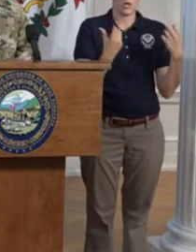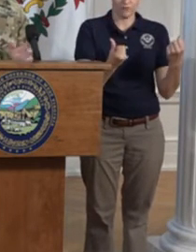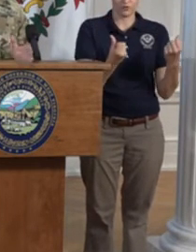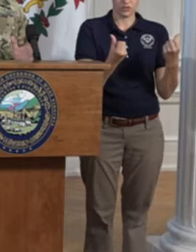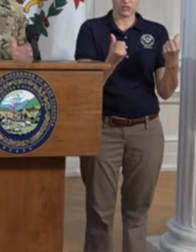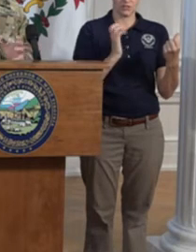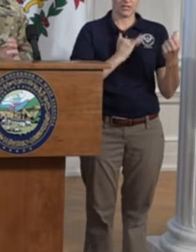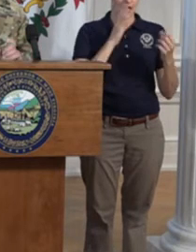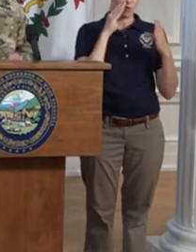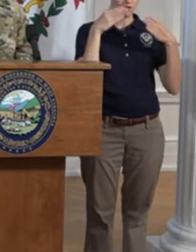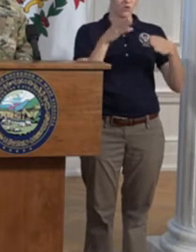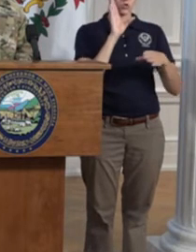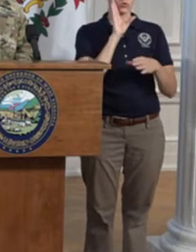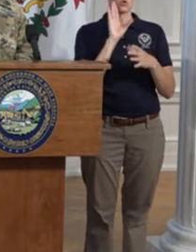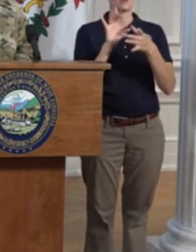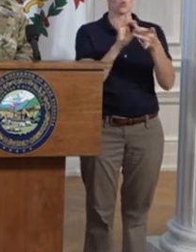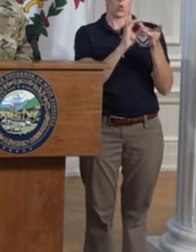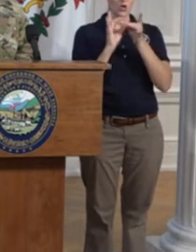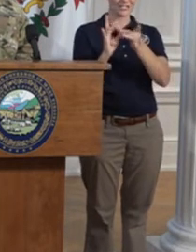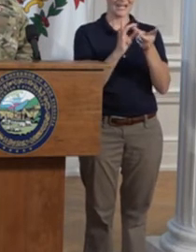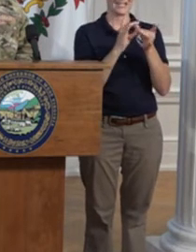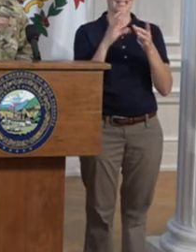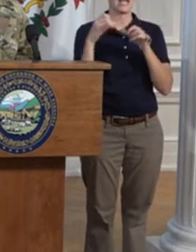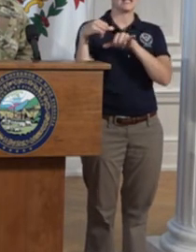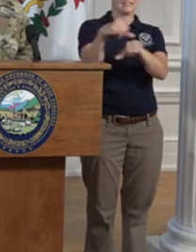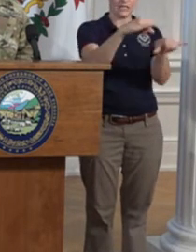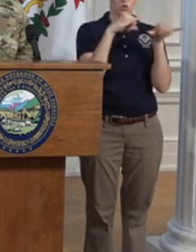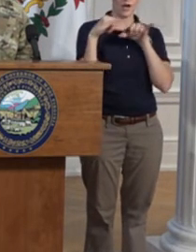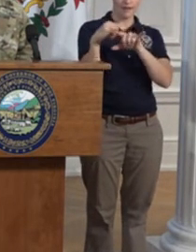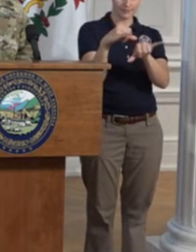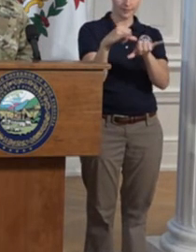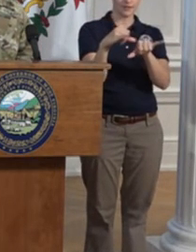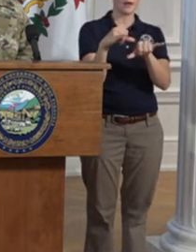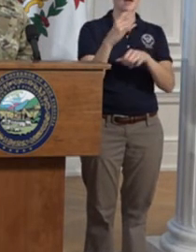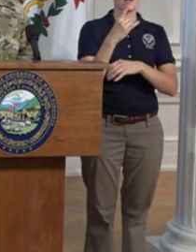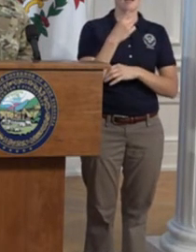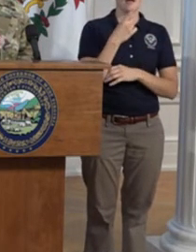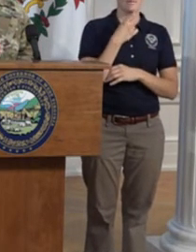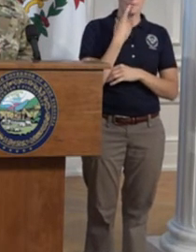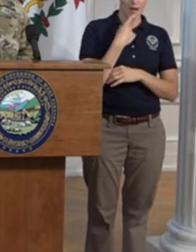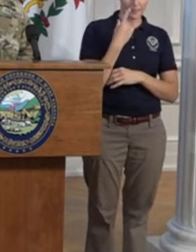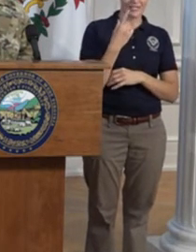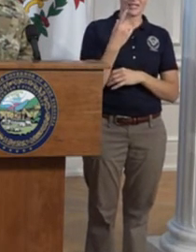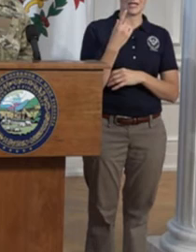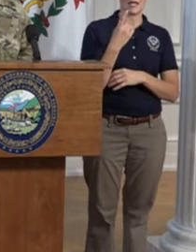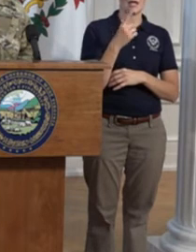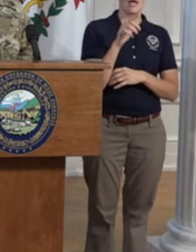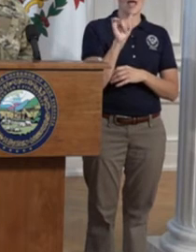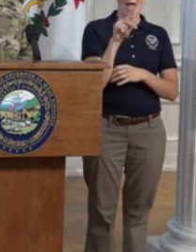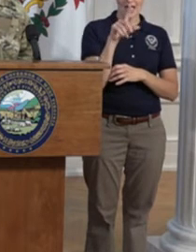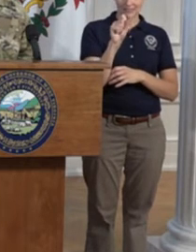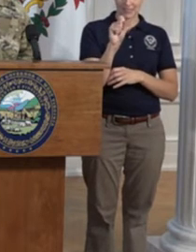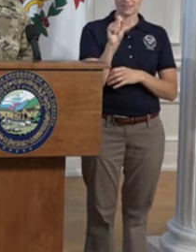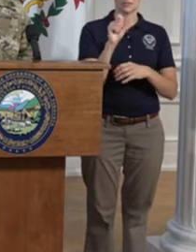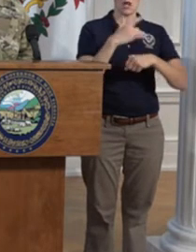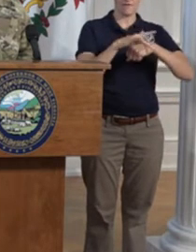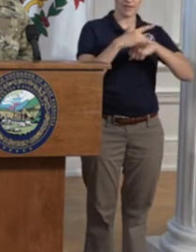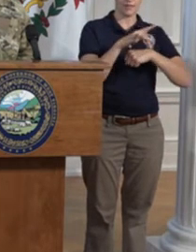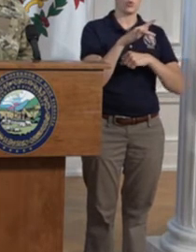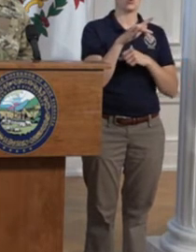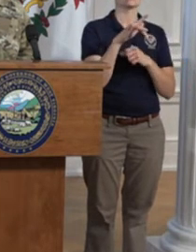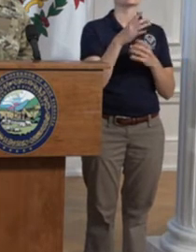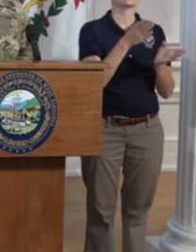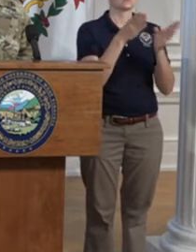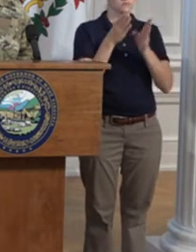be on coordinating and synchronizing public assets at all levels that are available, private, and those volunteer